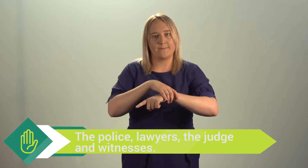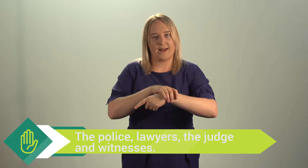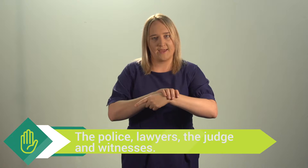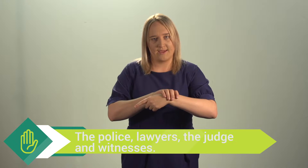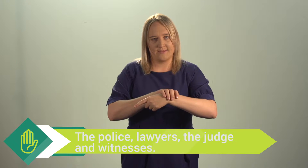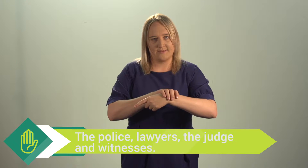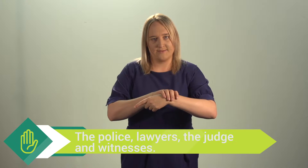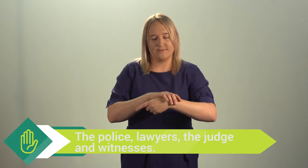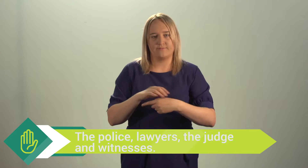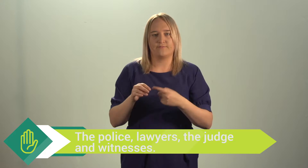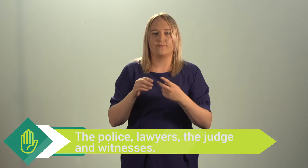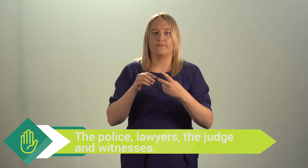The police,